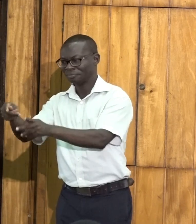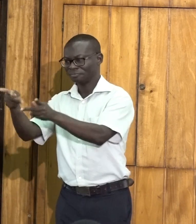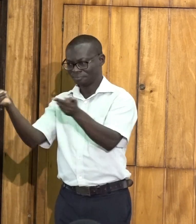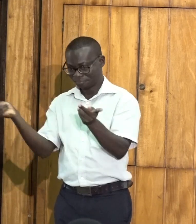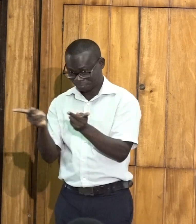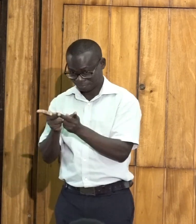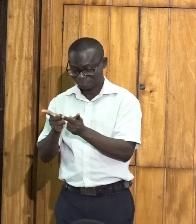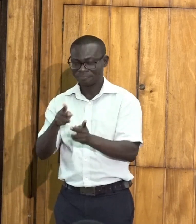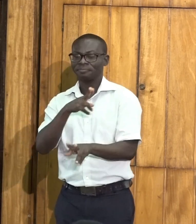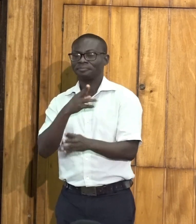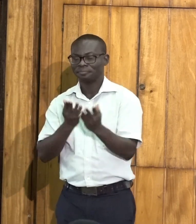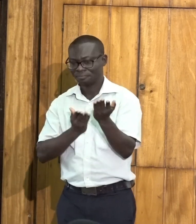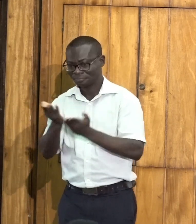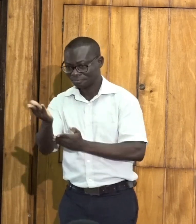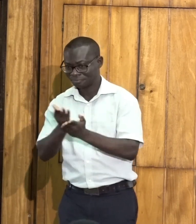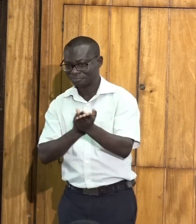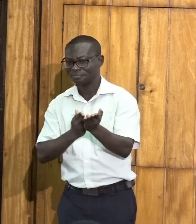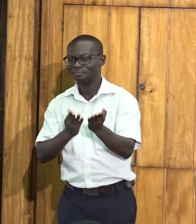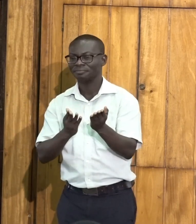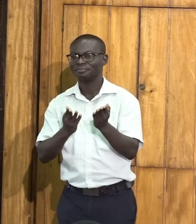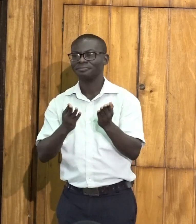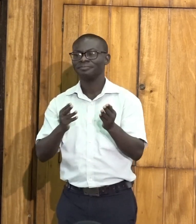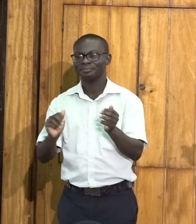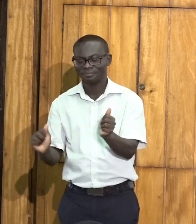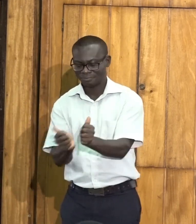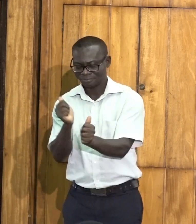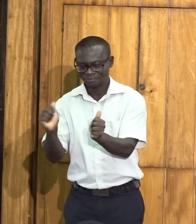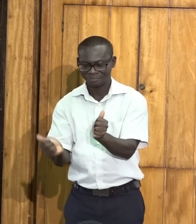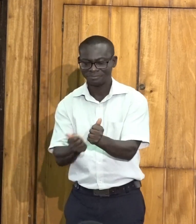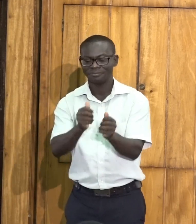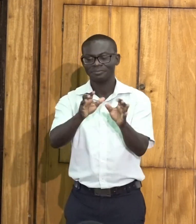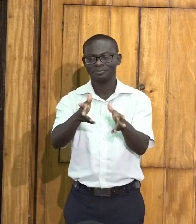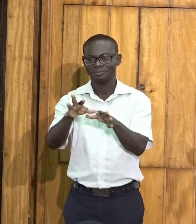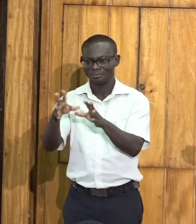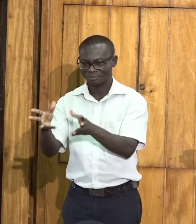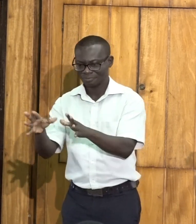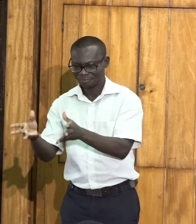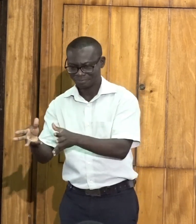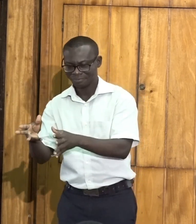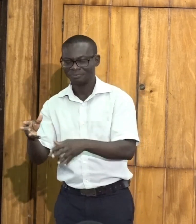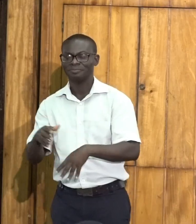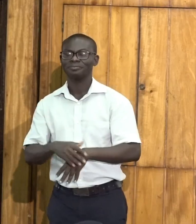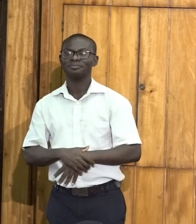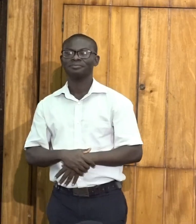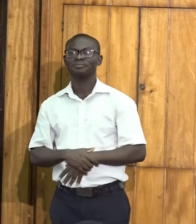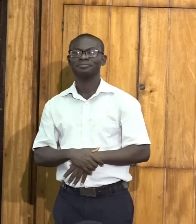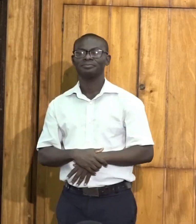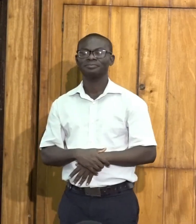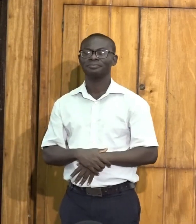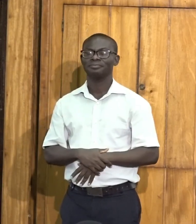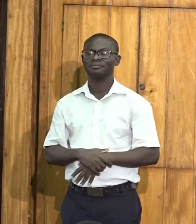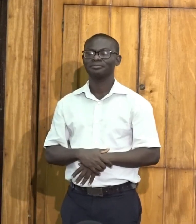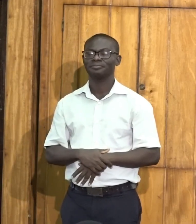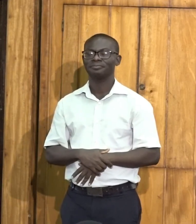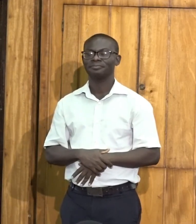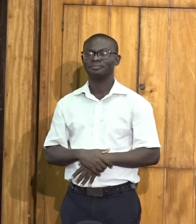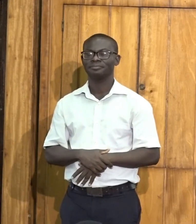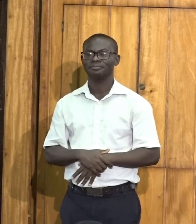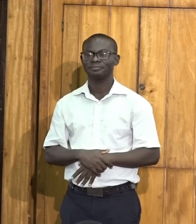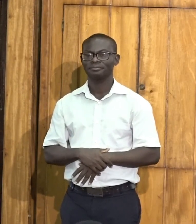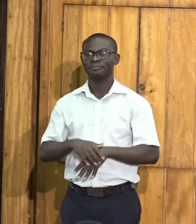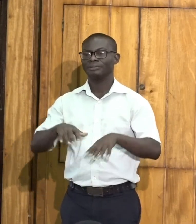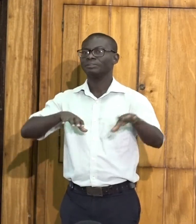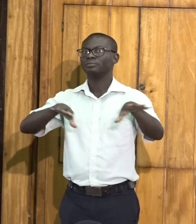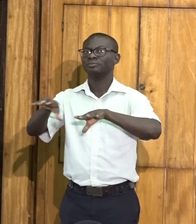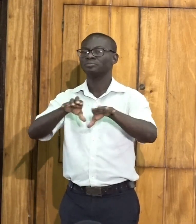these services, and do community follow-up post-hospital care. What these